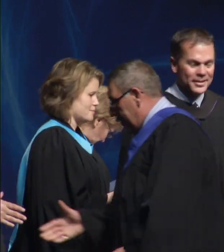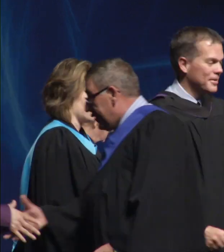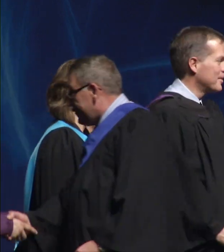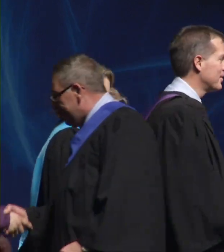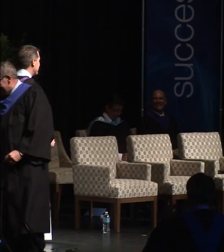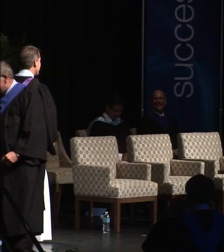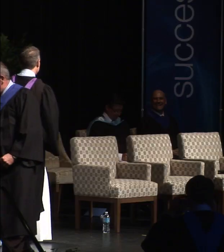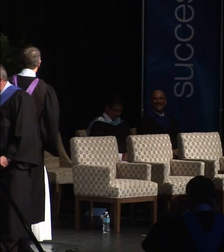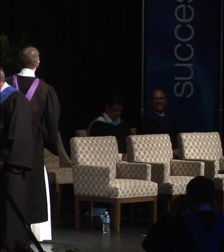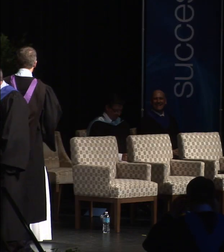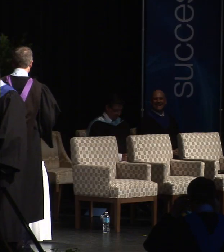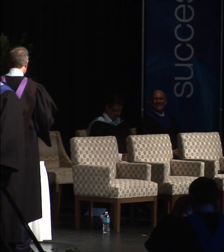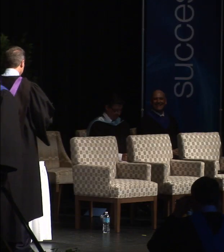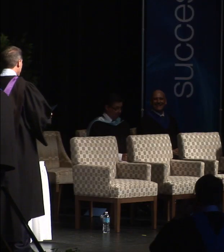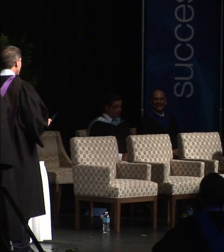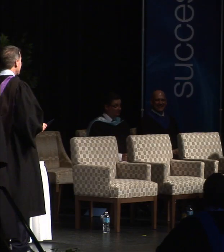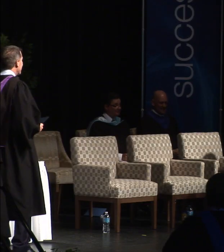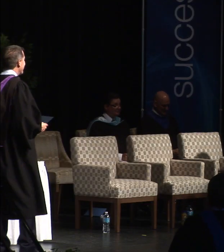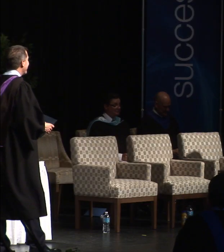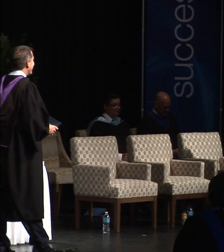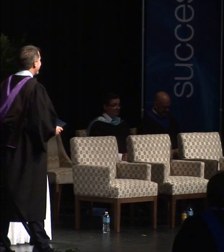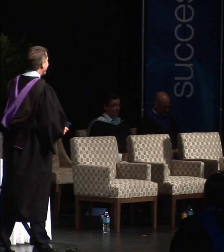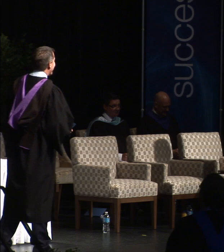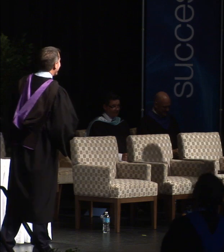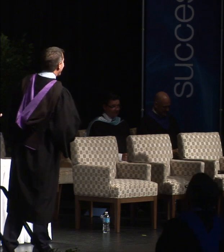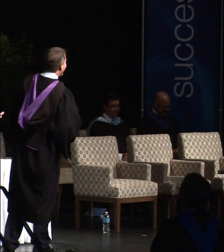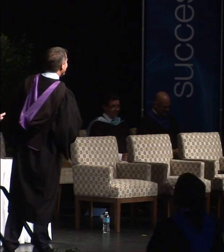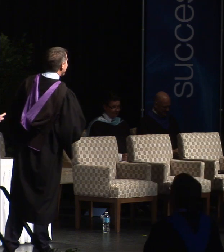Jared Mark Longard, honors.